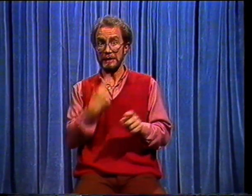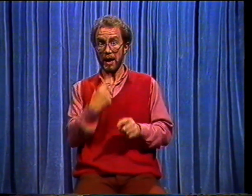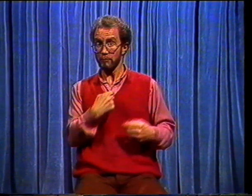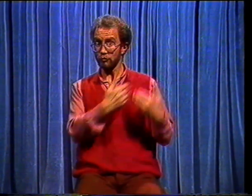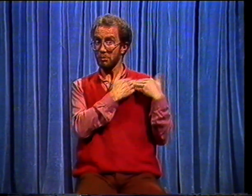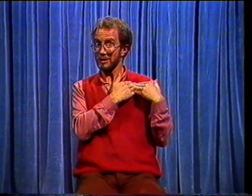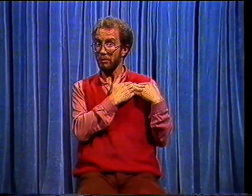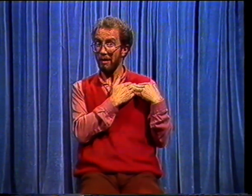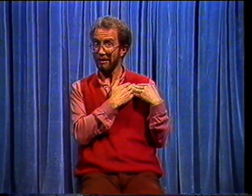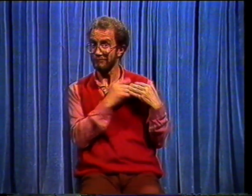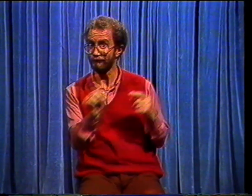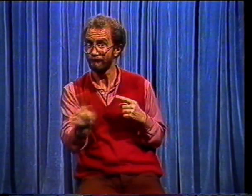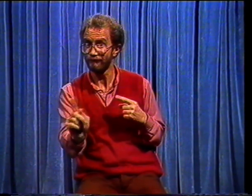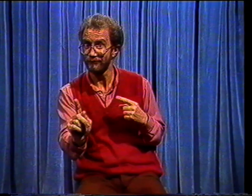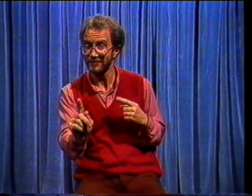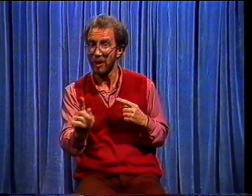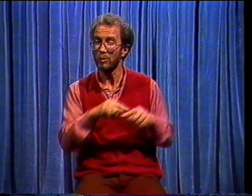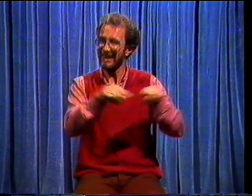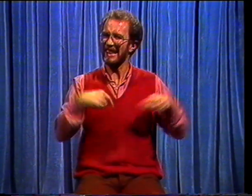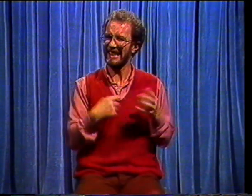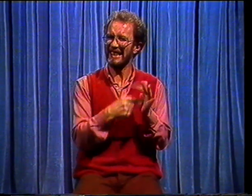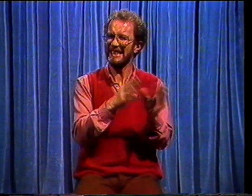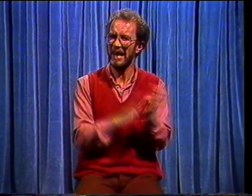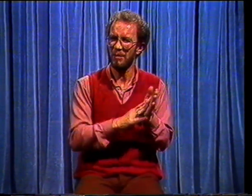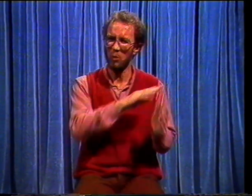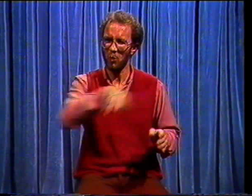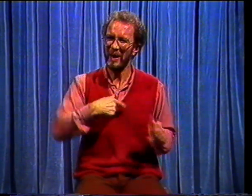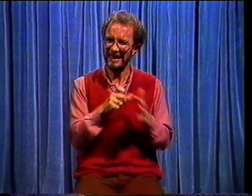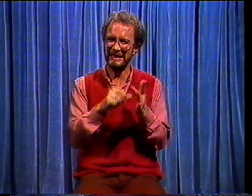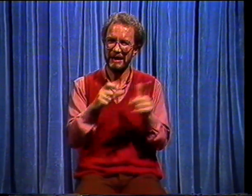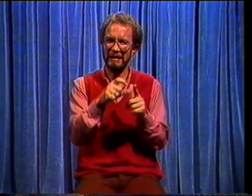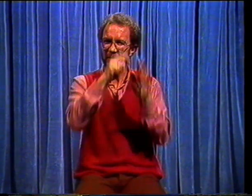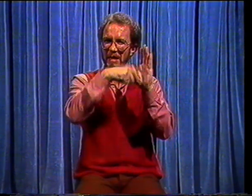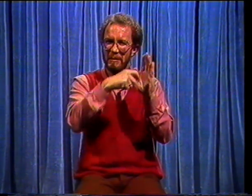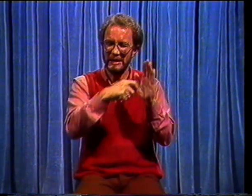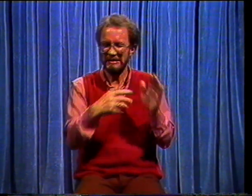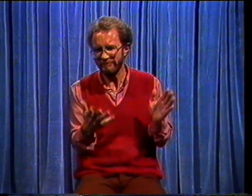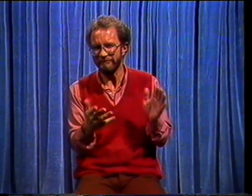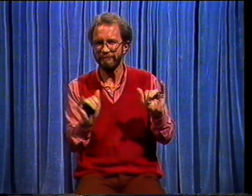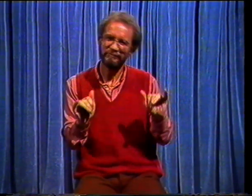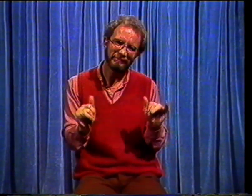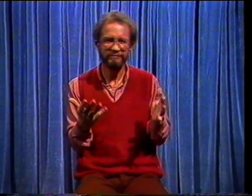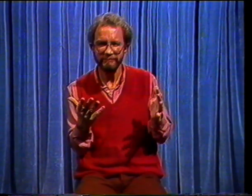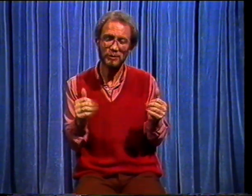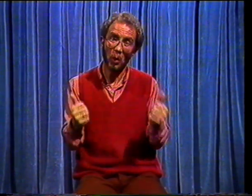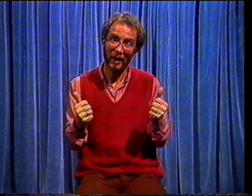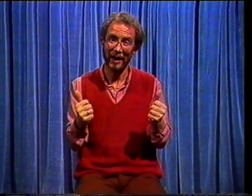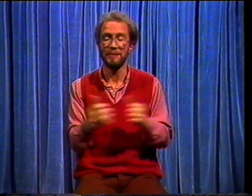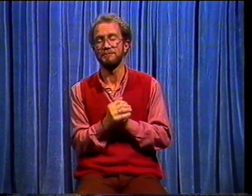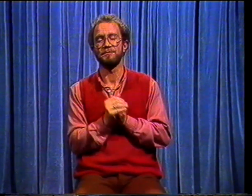I'm not saying it was my responsibility, no. It was us as a team. We did it. We did the filming. And it's not bad, it's